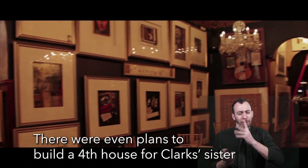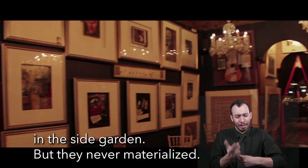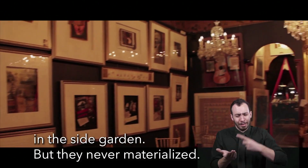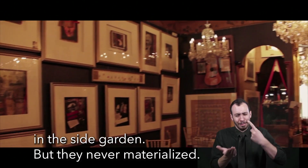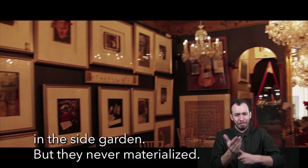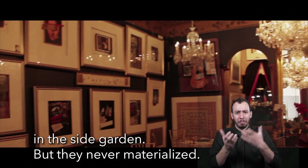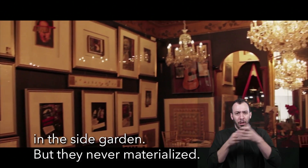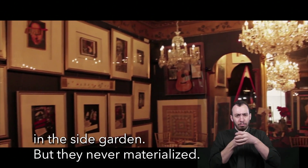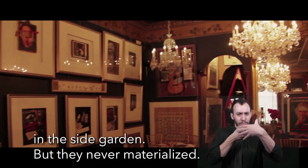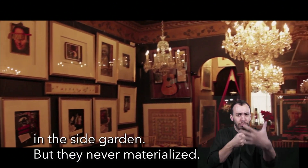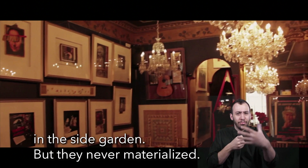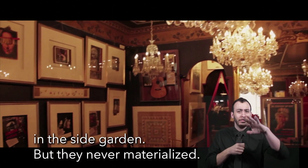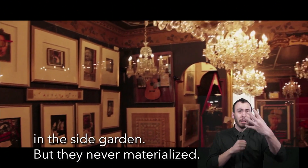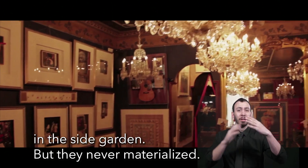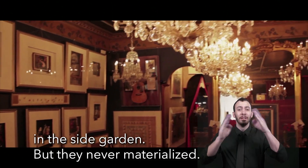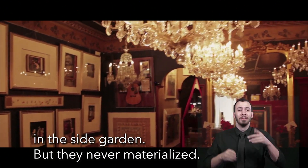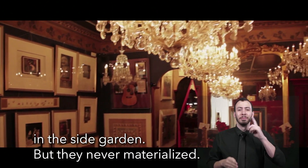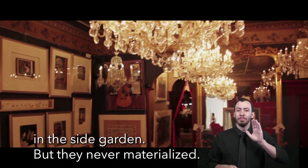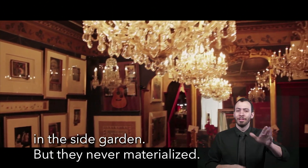side garden, but they never materialized.